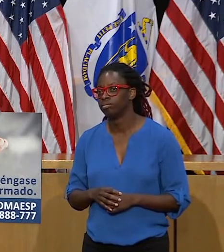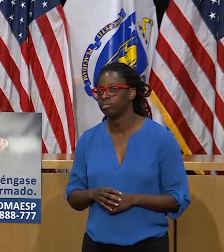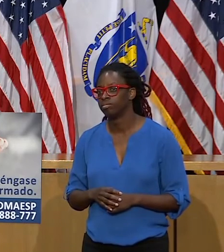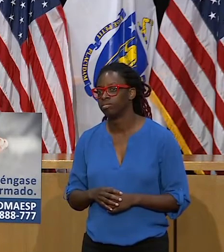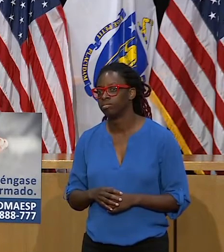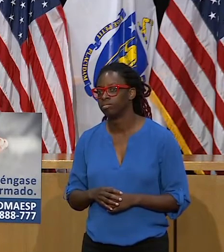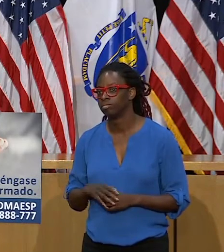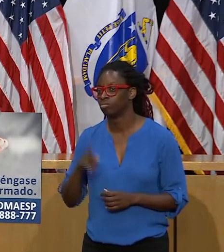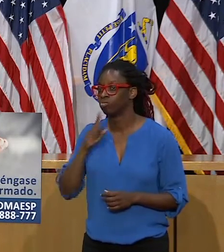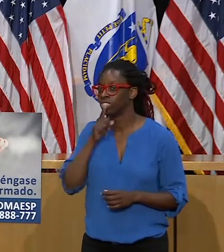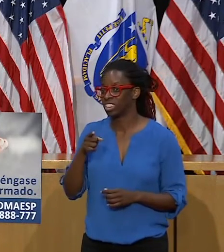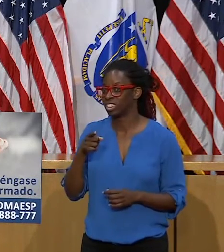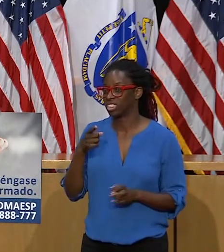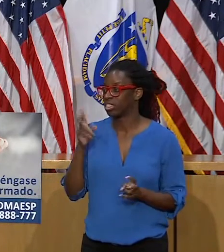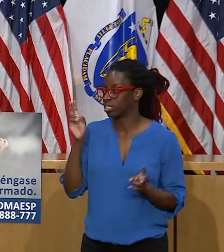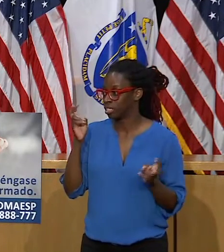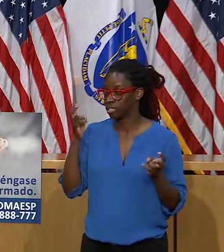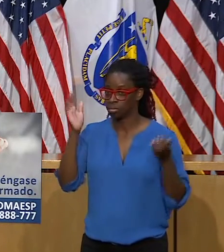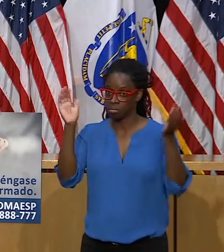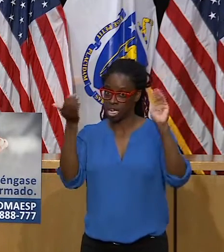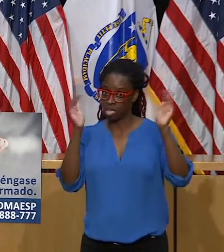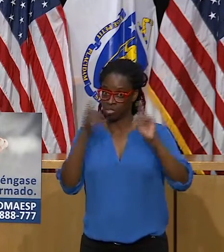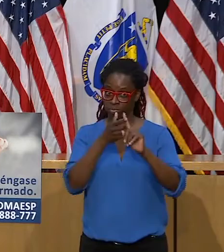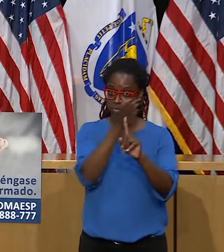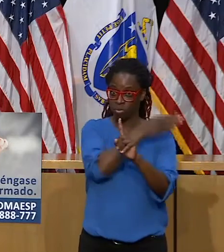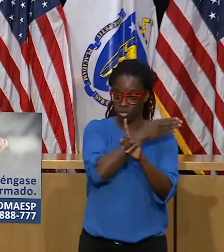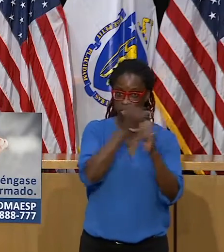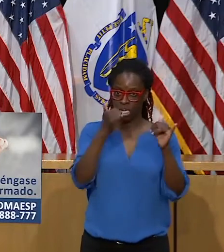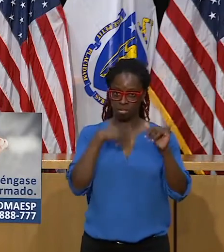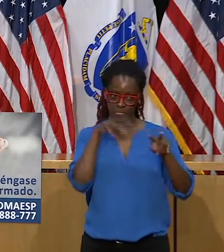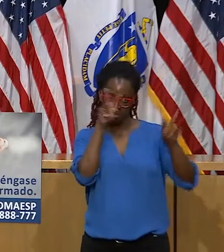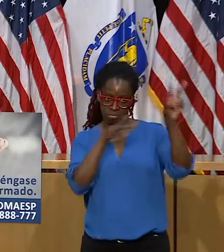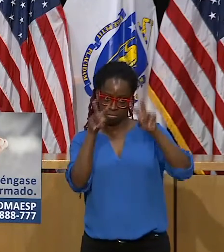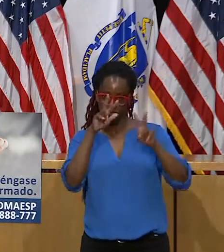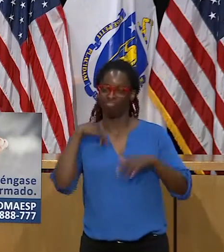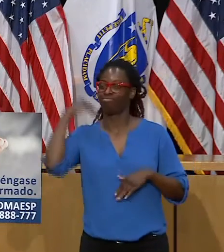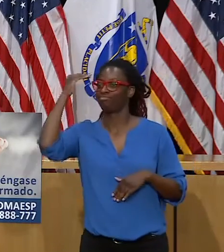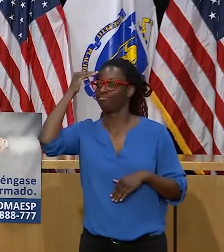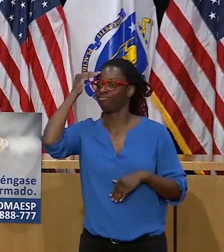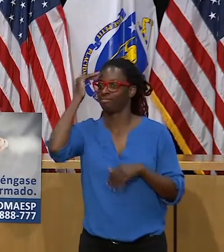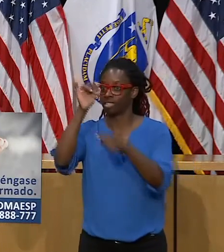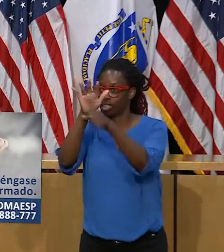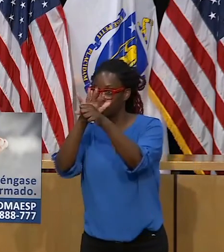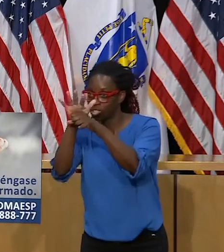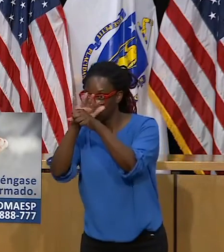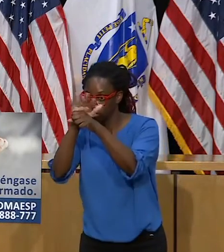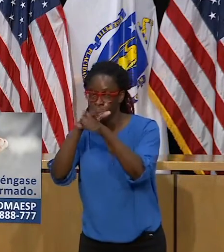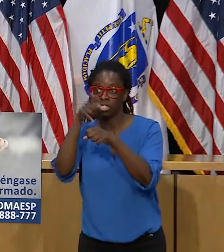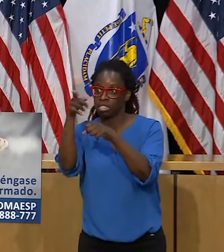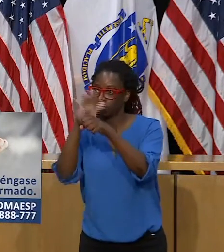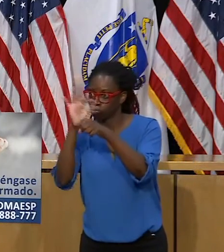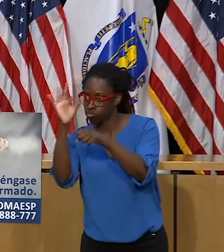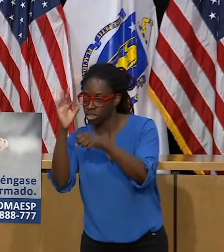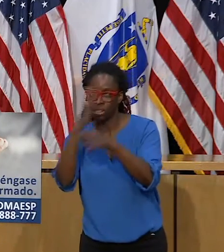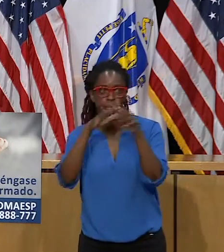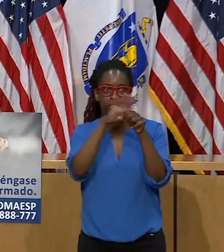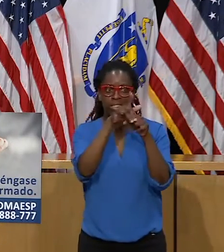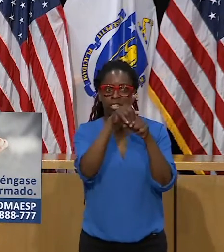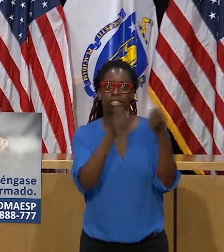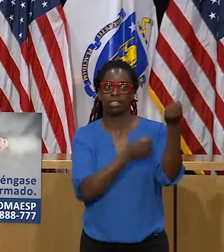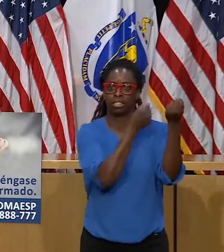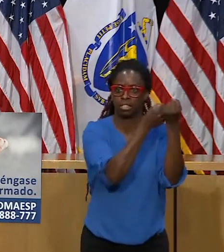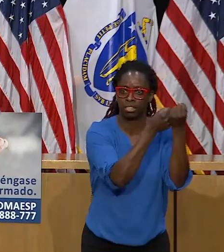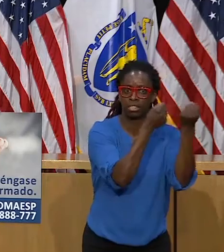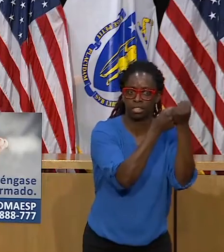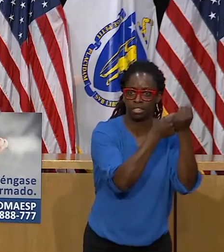had this past spring. And in this past spring, I think our view was we'd gotten to the point where the only thing that made sense was to basically move